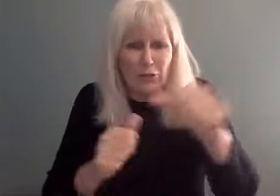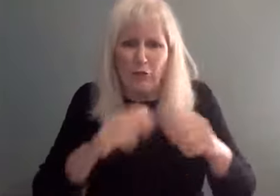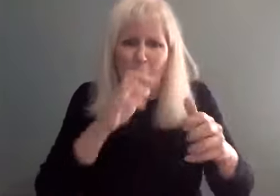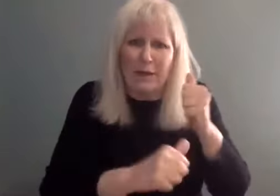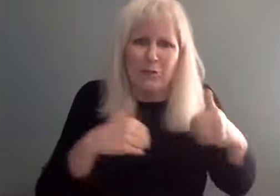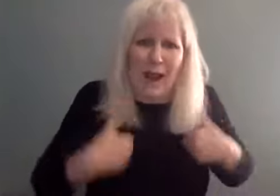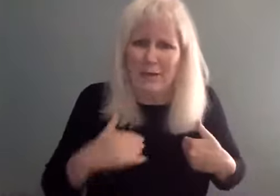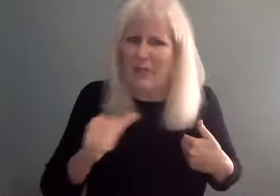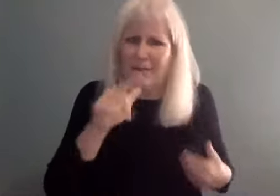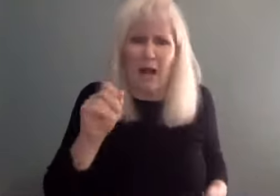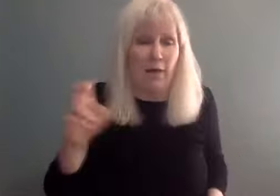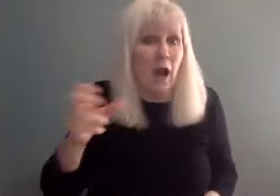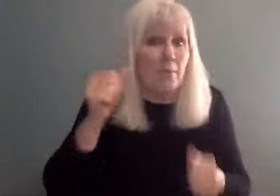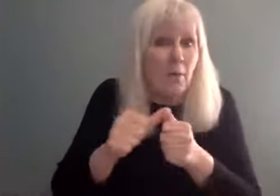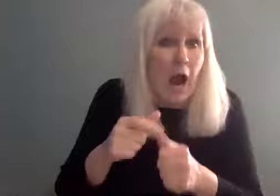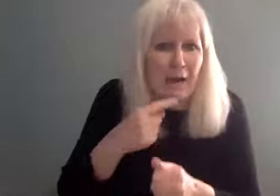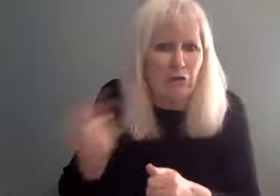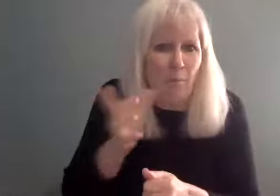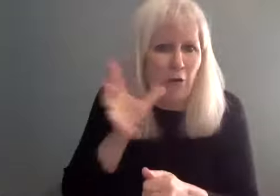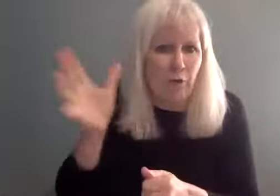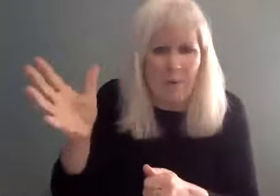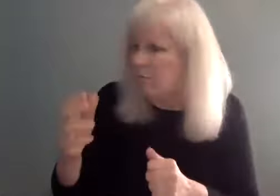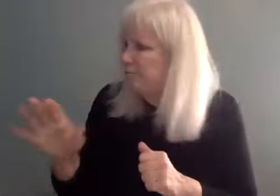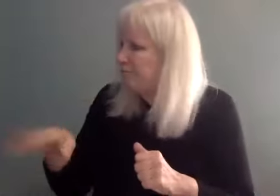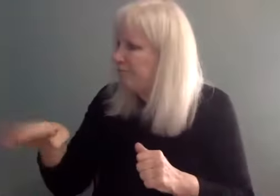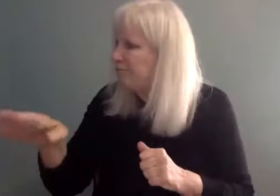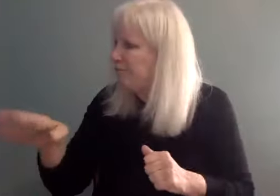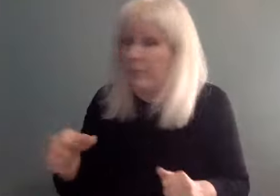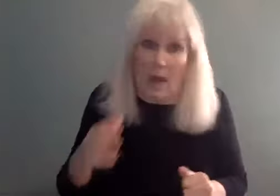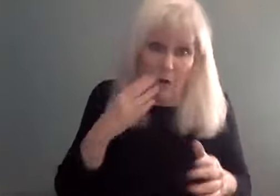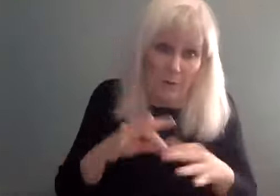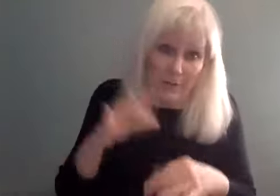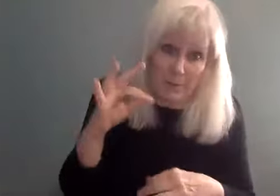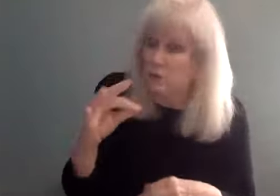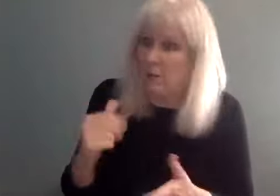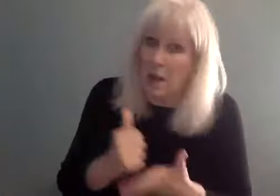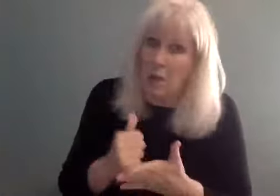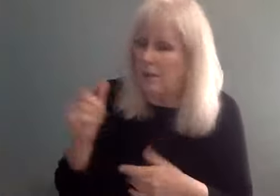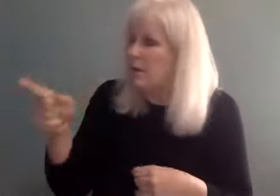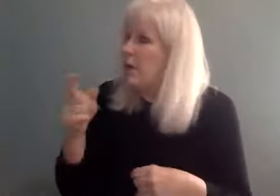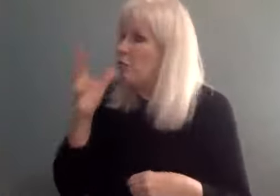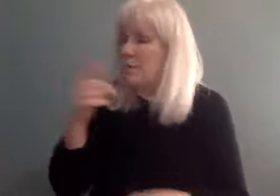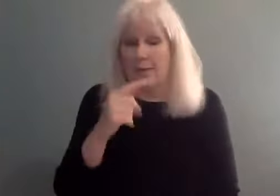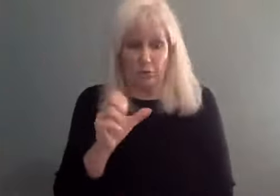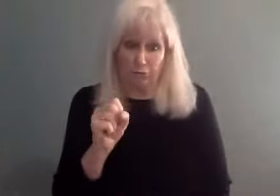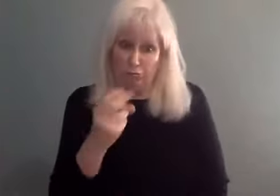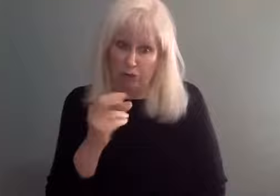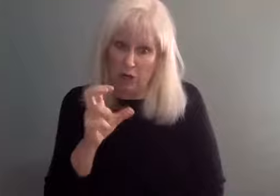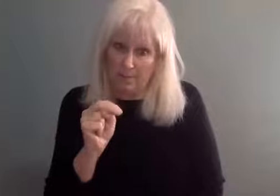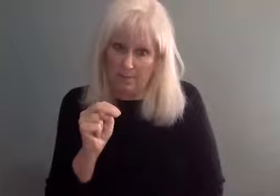to my grandma about it. And this is something that I don't know how spiritual it is, but it helped me along the way. She said, "Sharon, we just ask God to